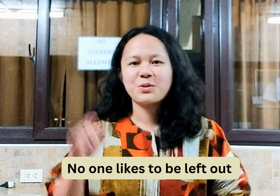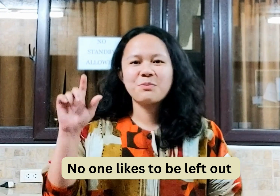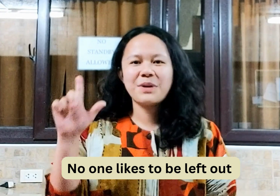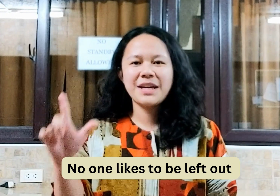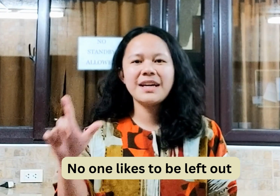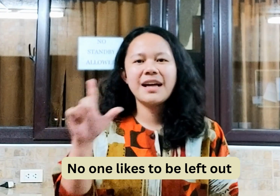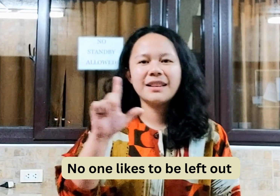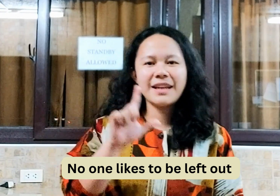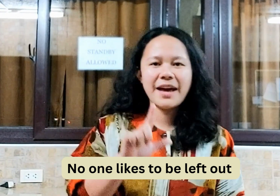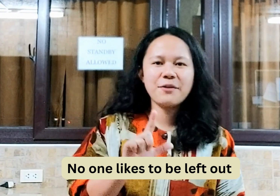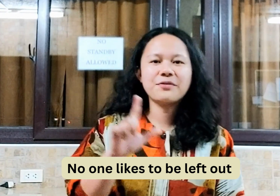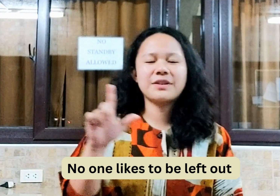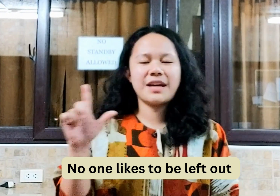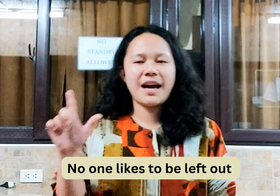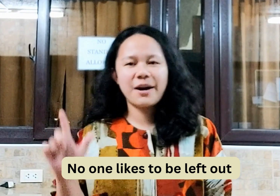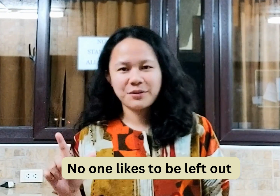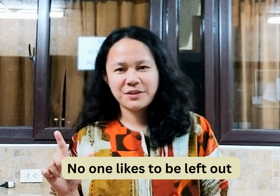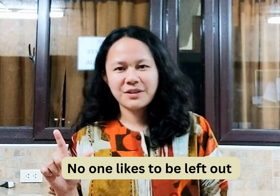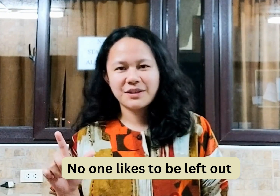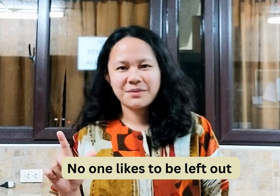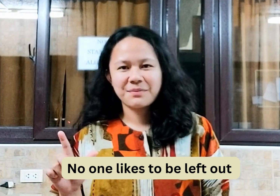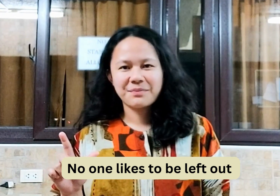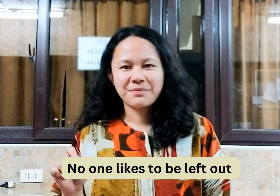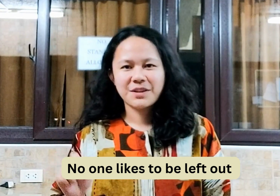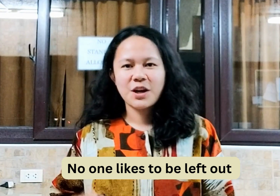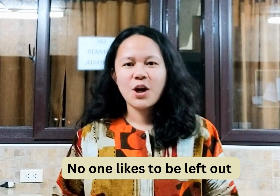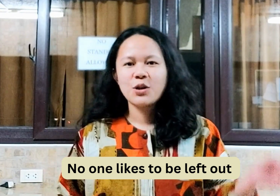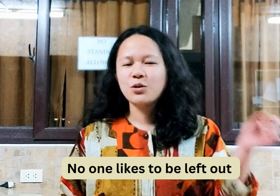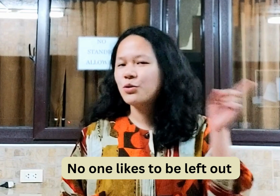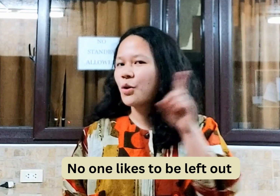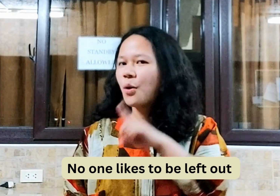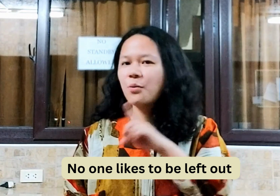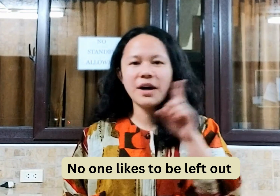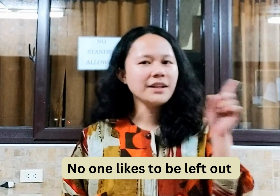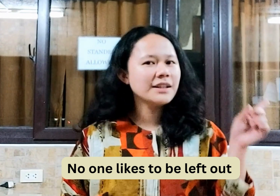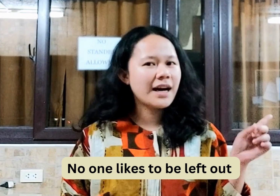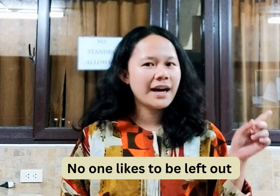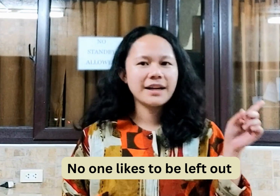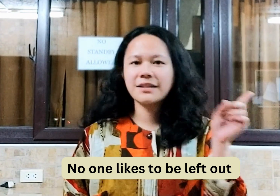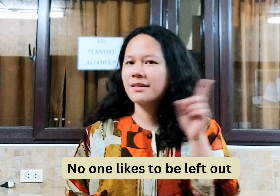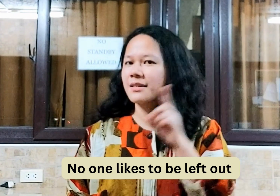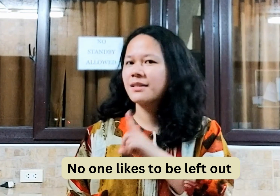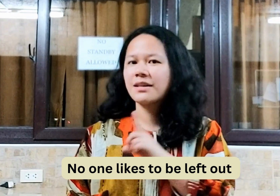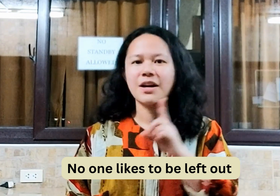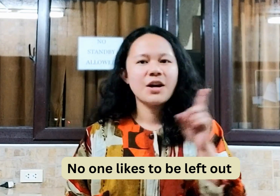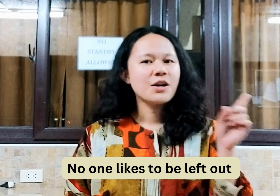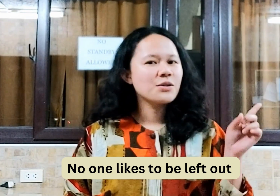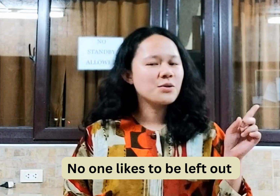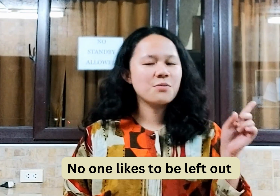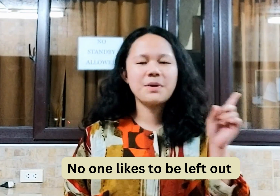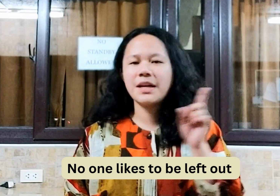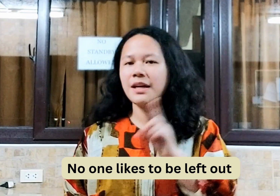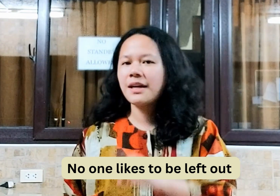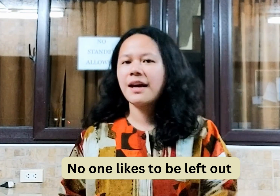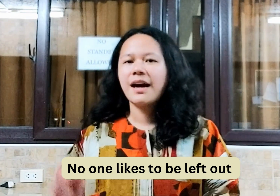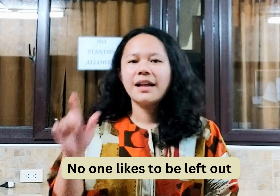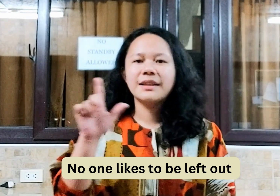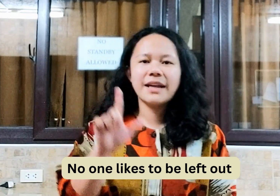be left out. No one likes to be